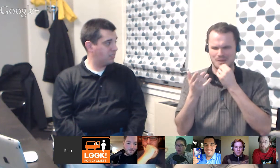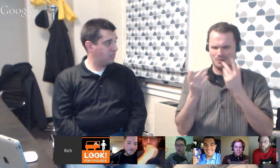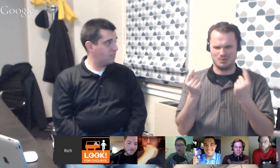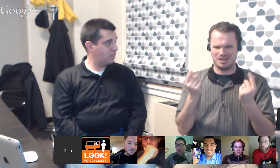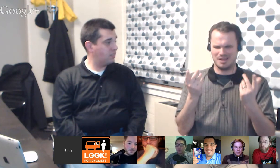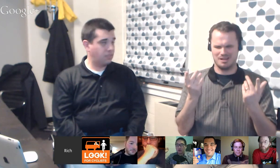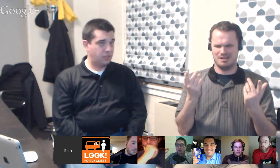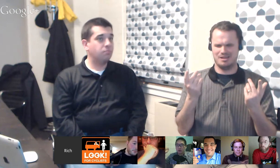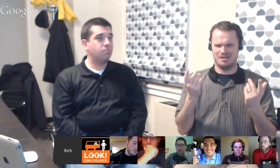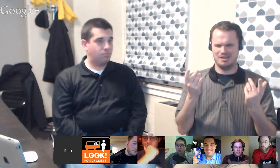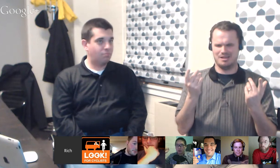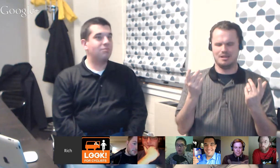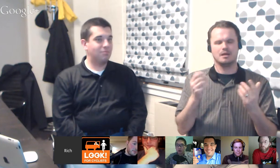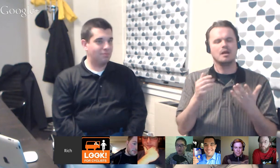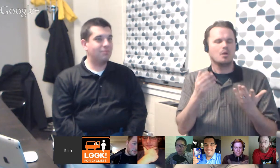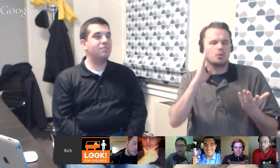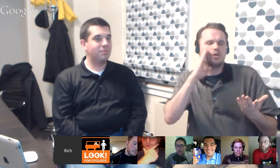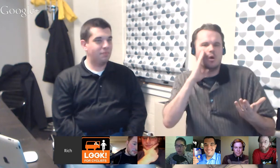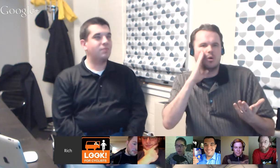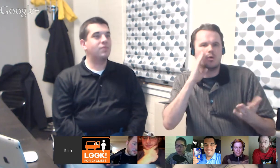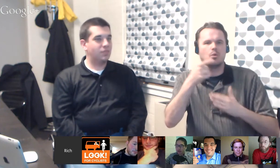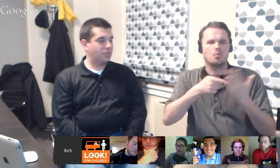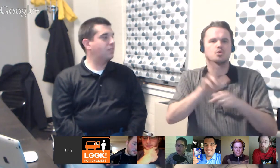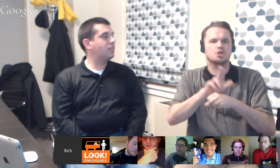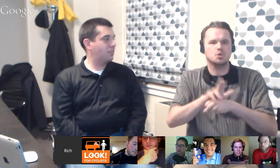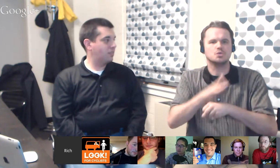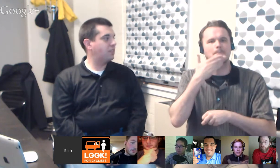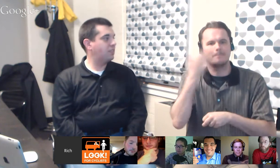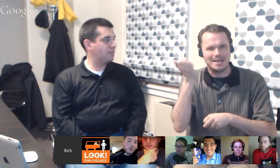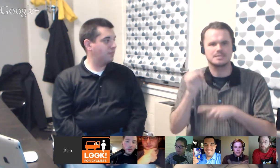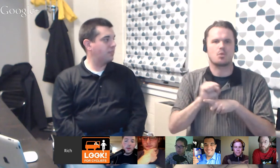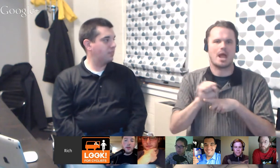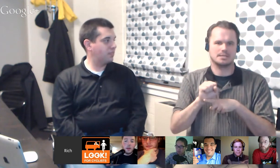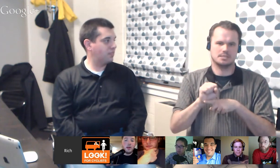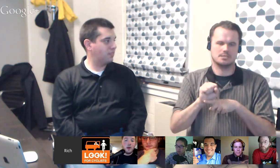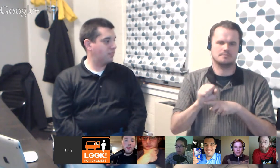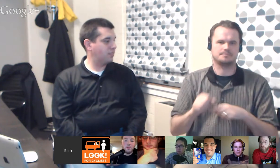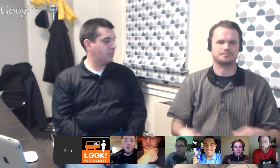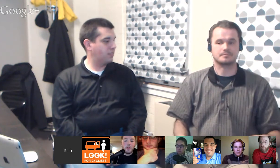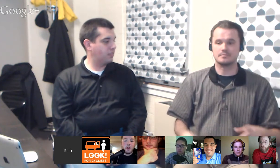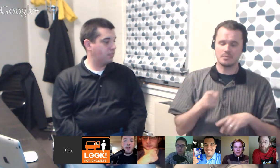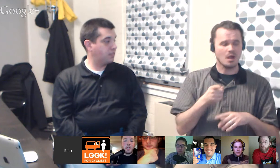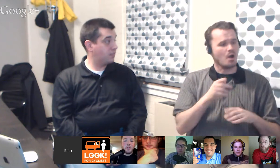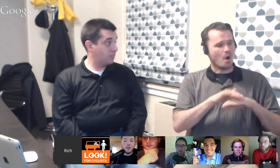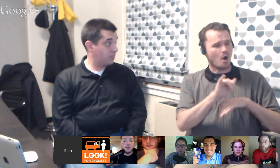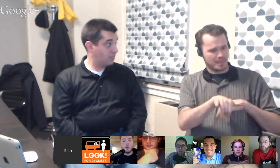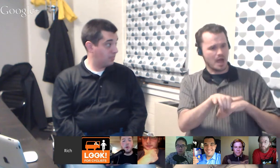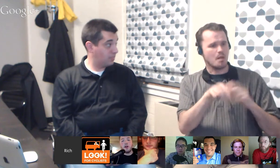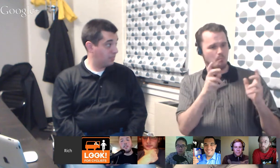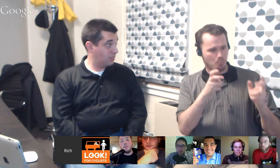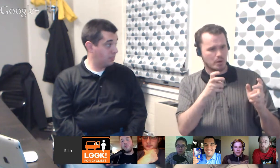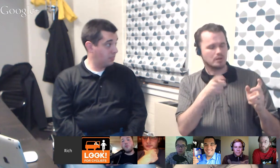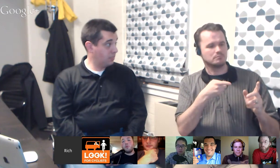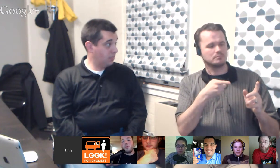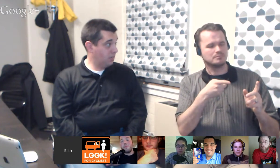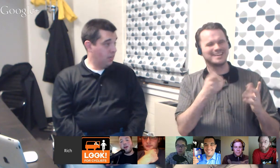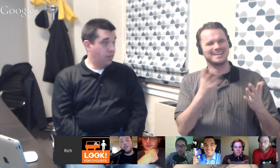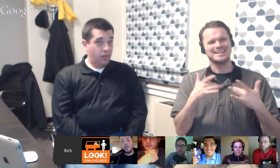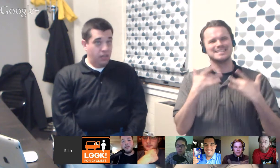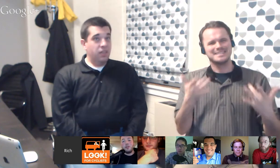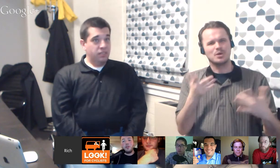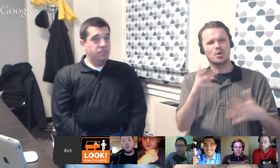make it work? We know that we're using the best practices. And on that point, on a typical